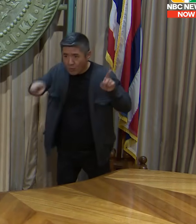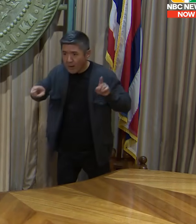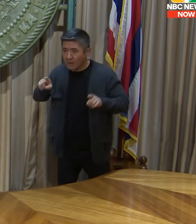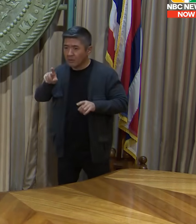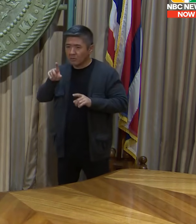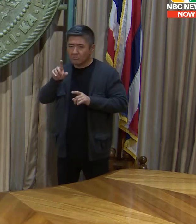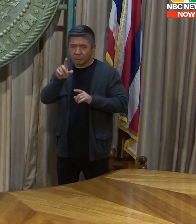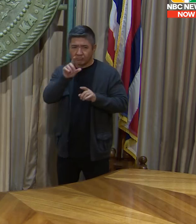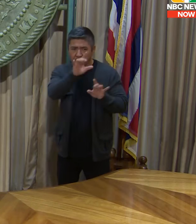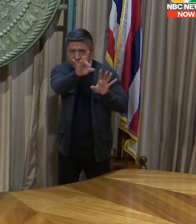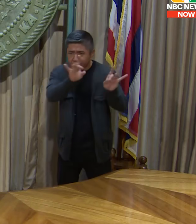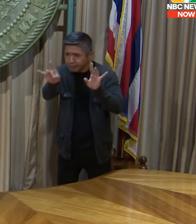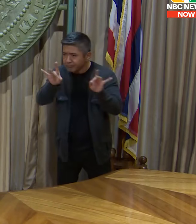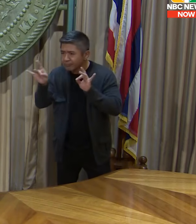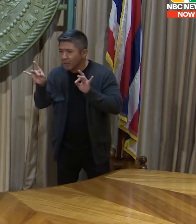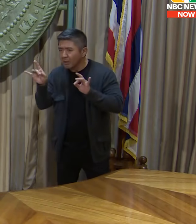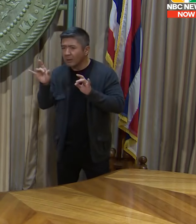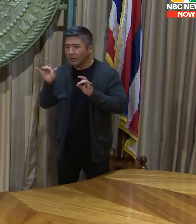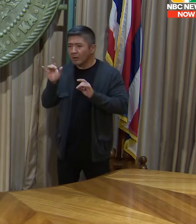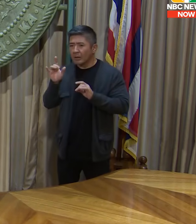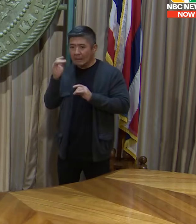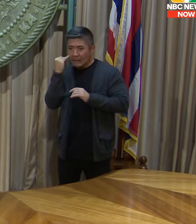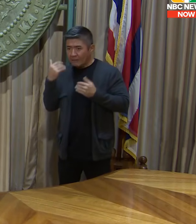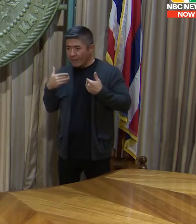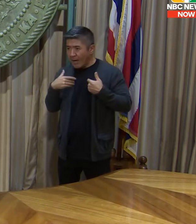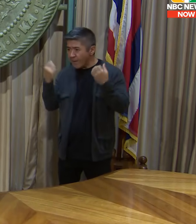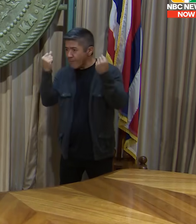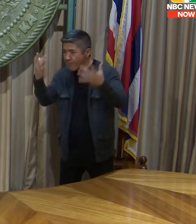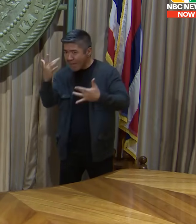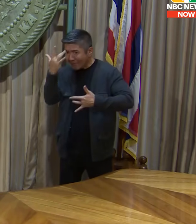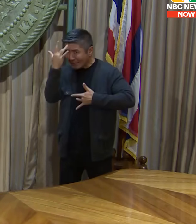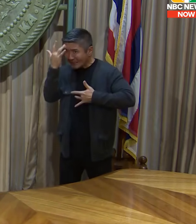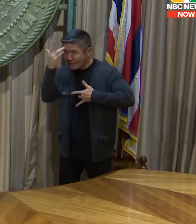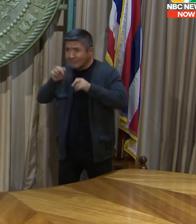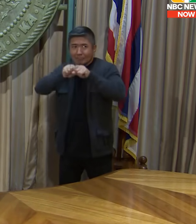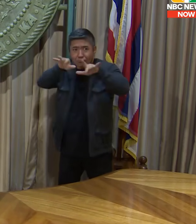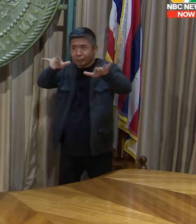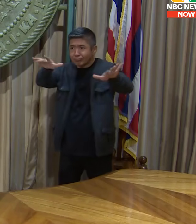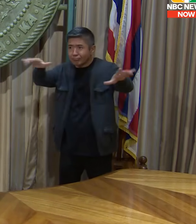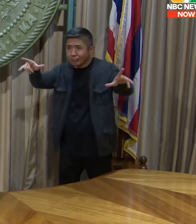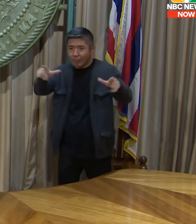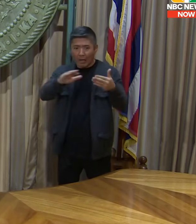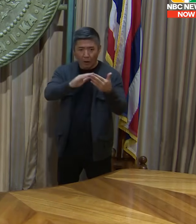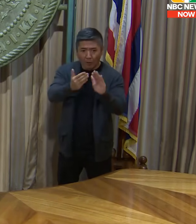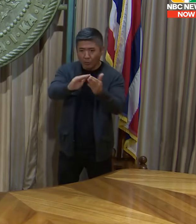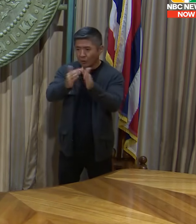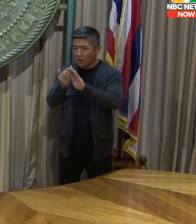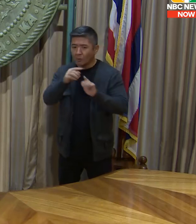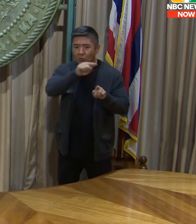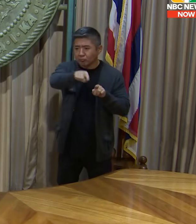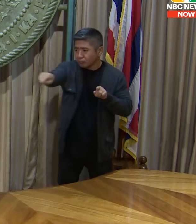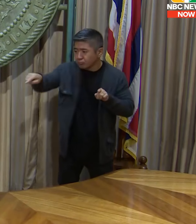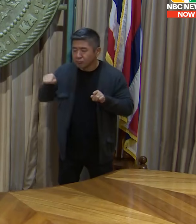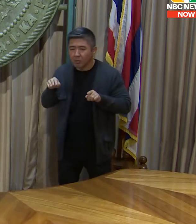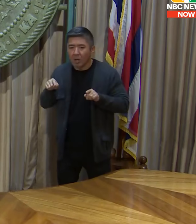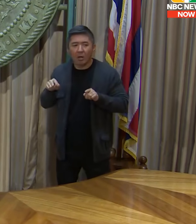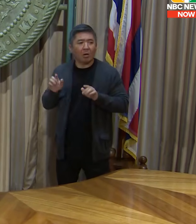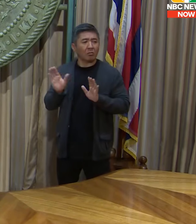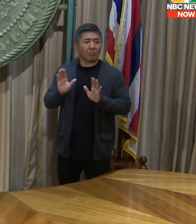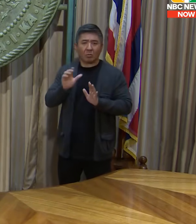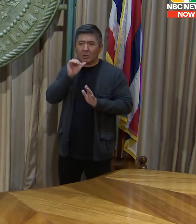individuals across the state as to whether or not there was a lot of illness circulating in the community. It wasn't intended to be a